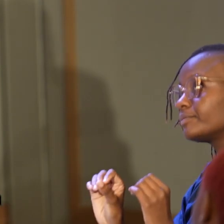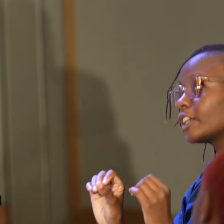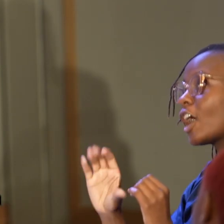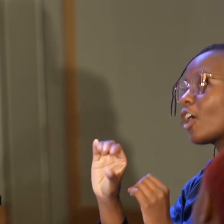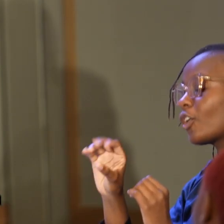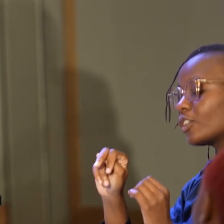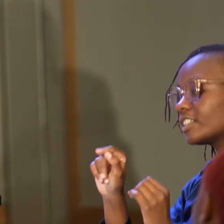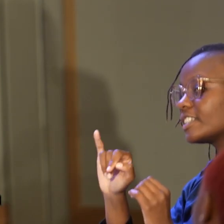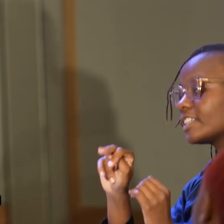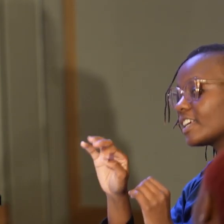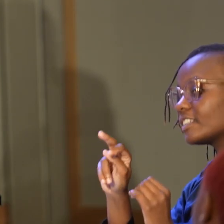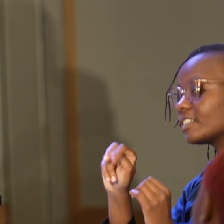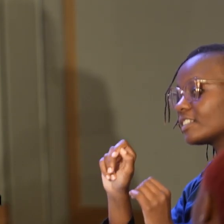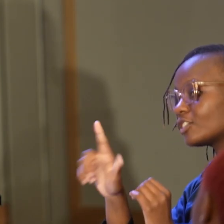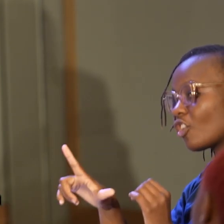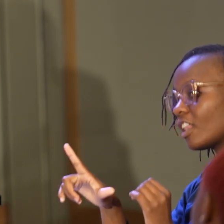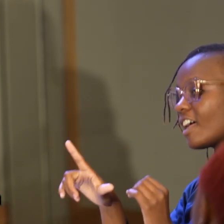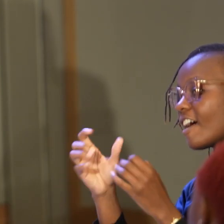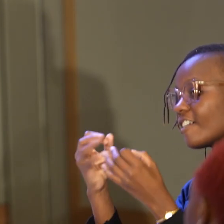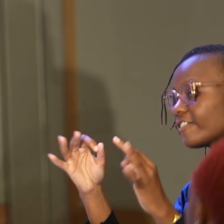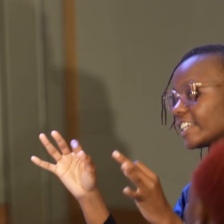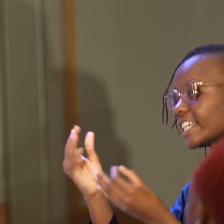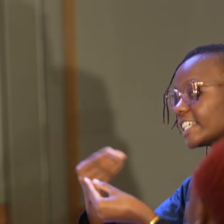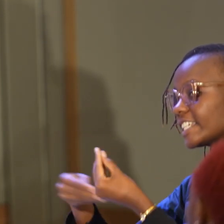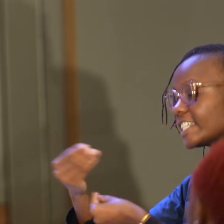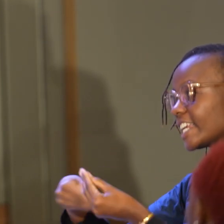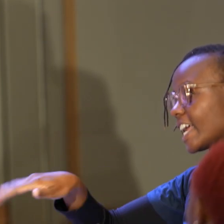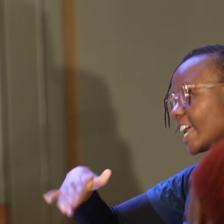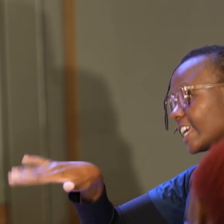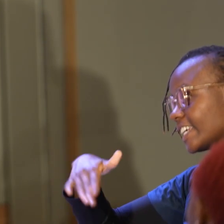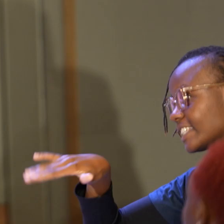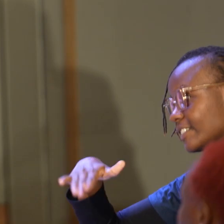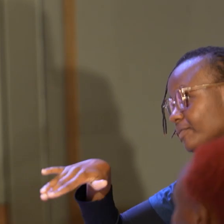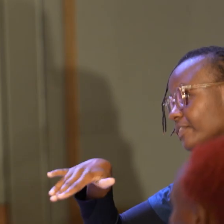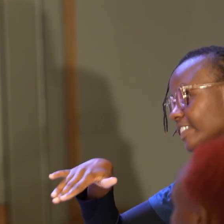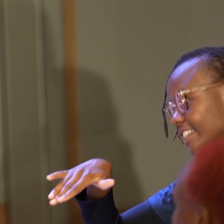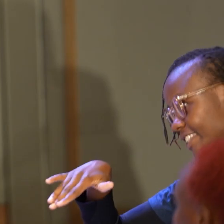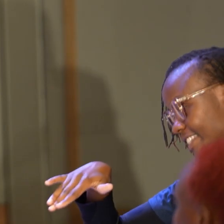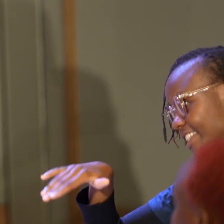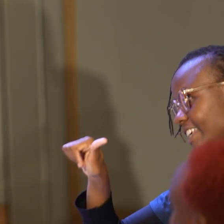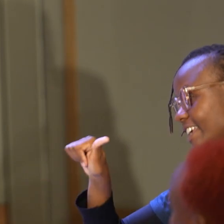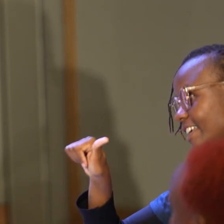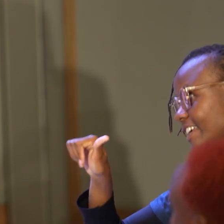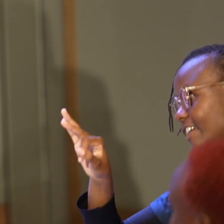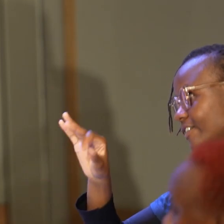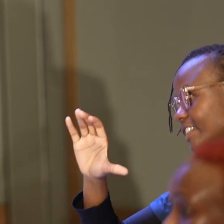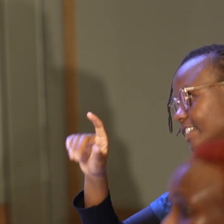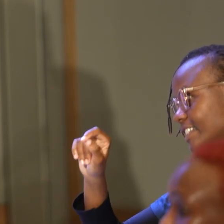and a lot of emphasis is being put on electronic transactions.